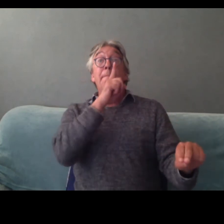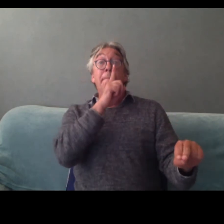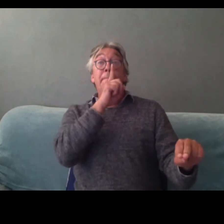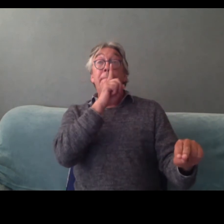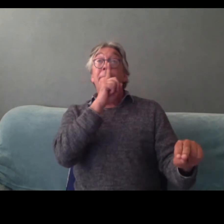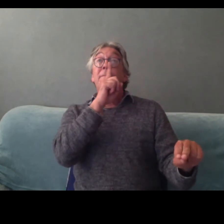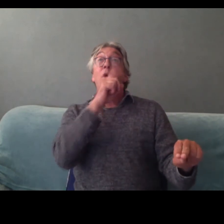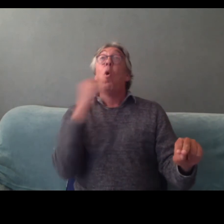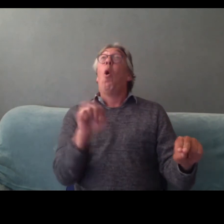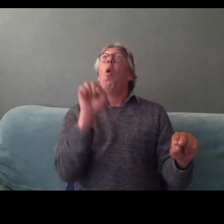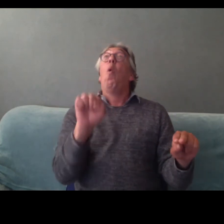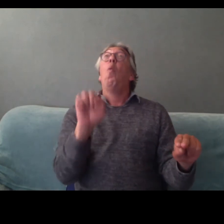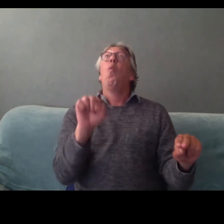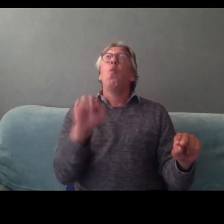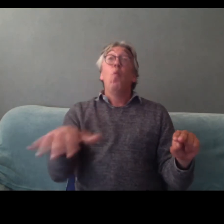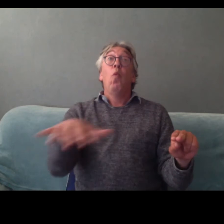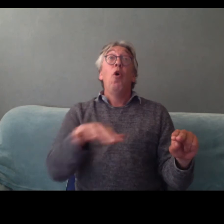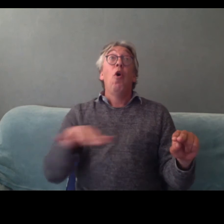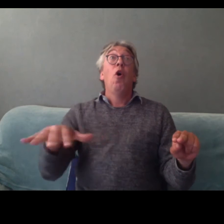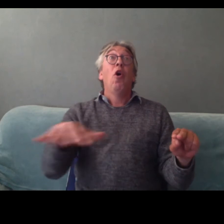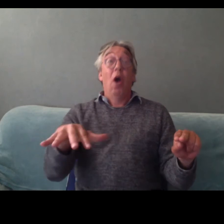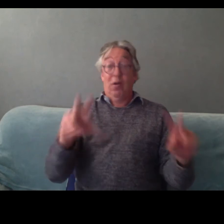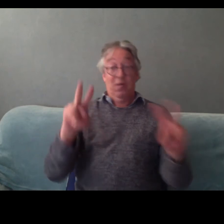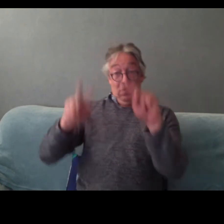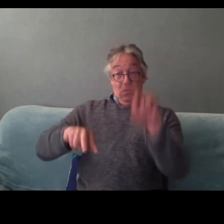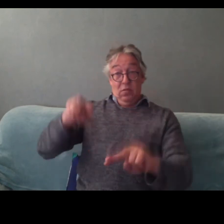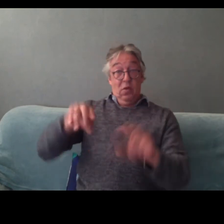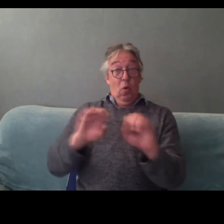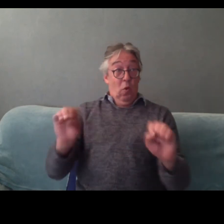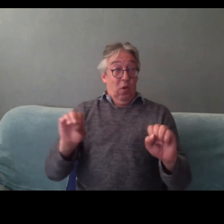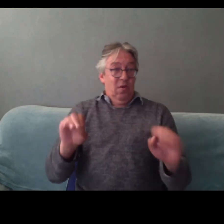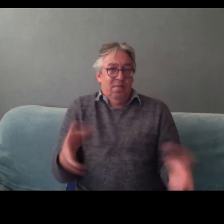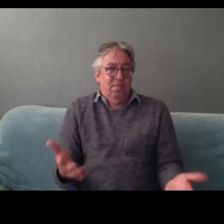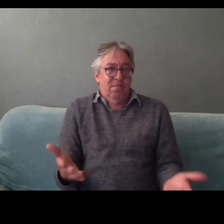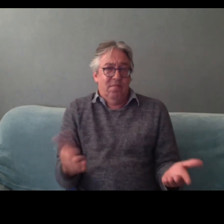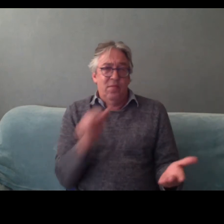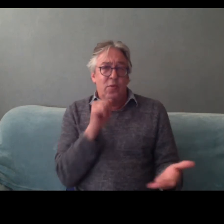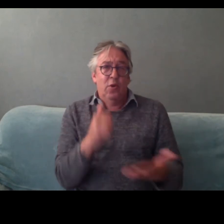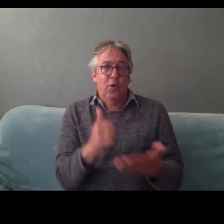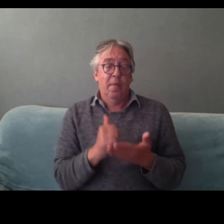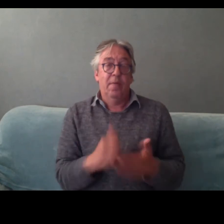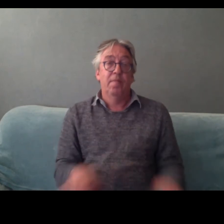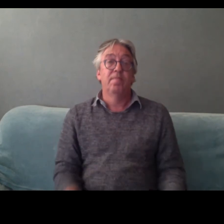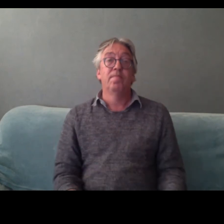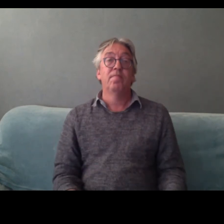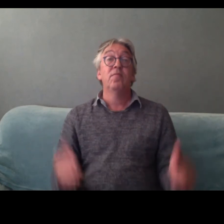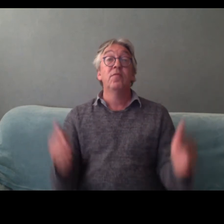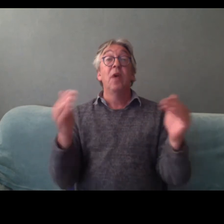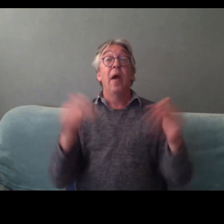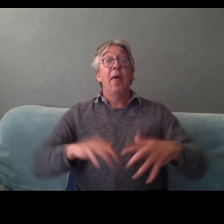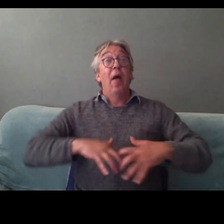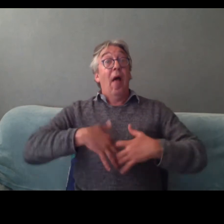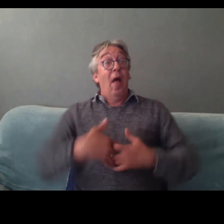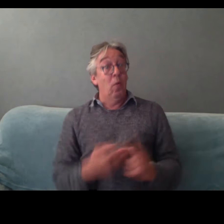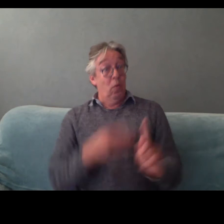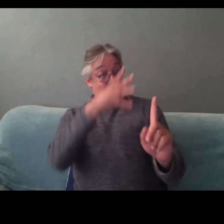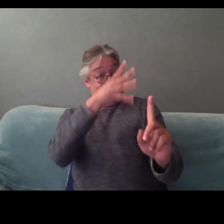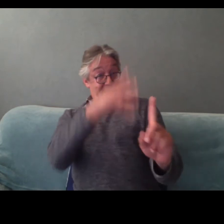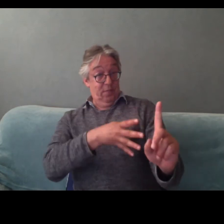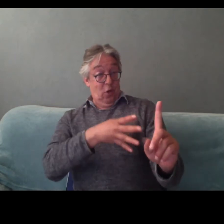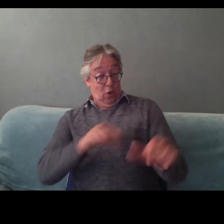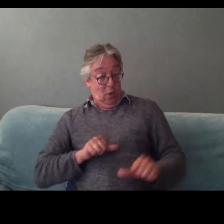effective assessment of somebody's ability to work. The assessment needs to be conducted in a way that's accessible in accordance with